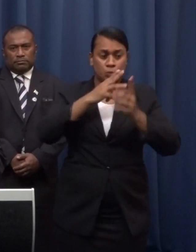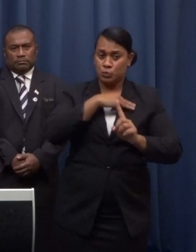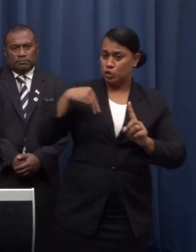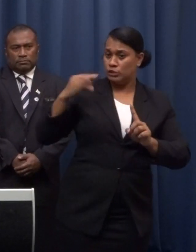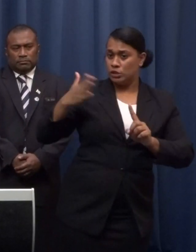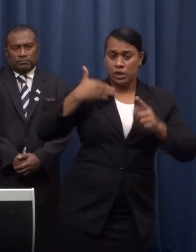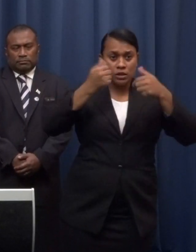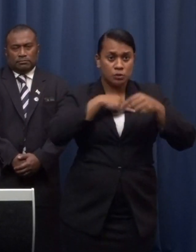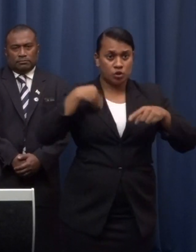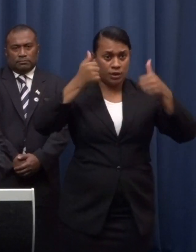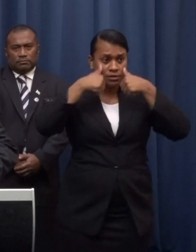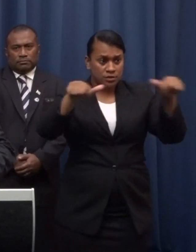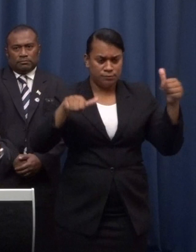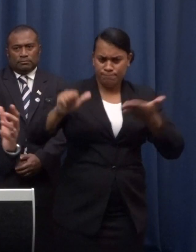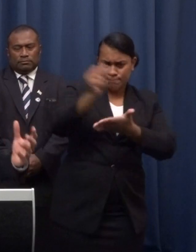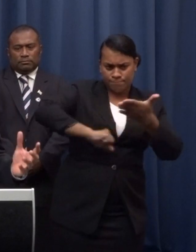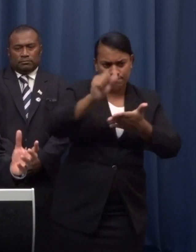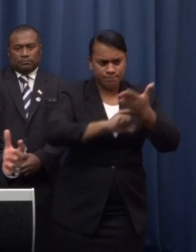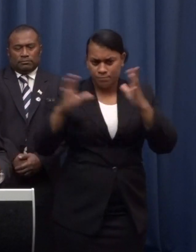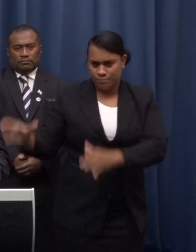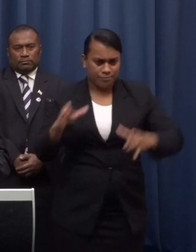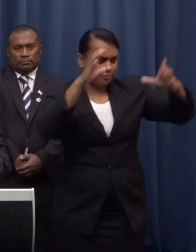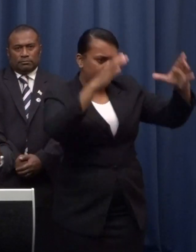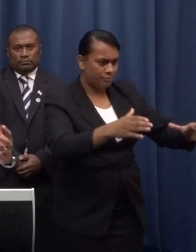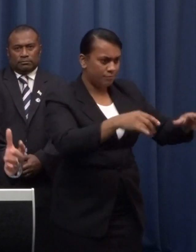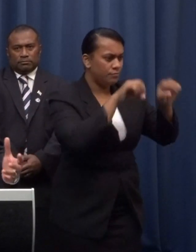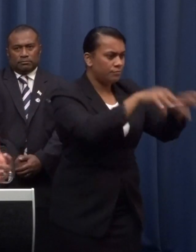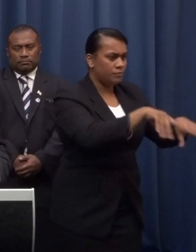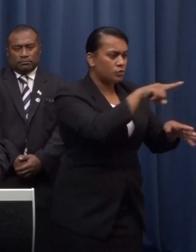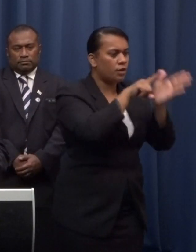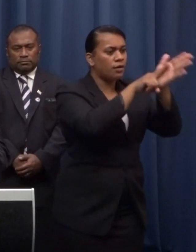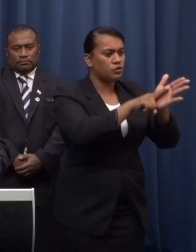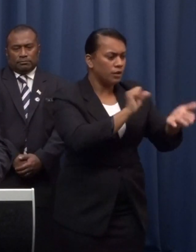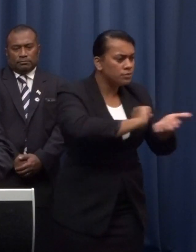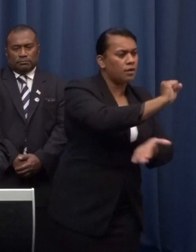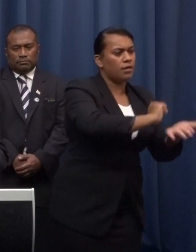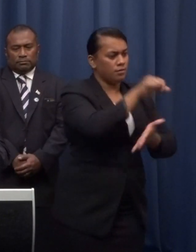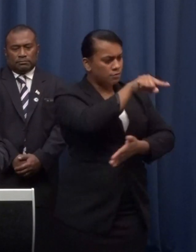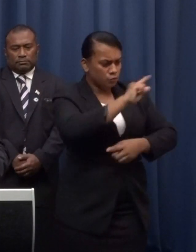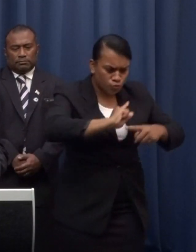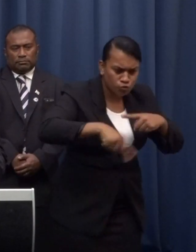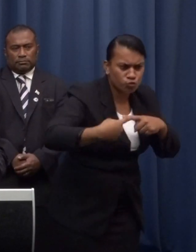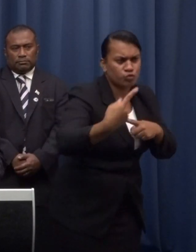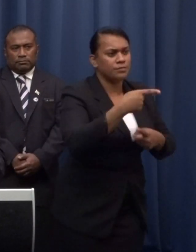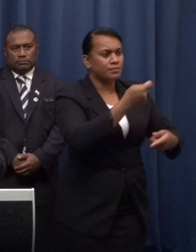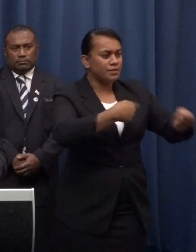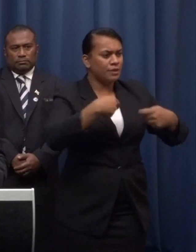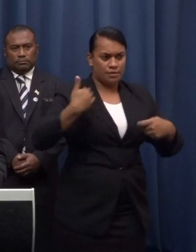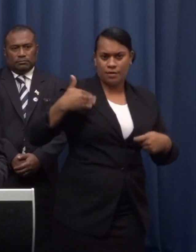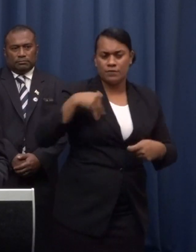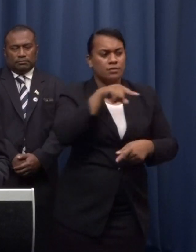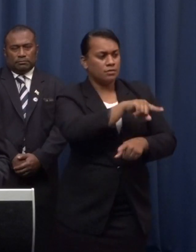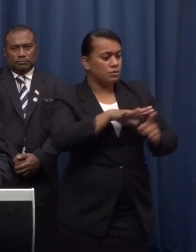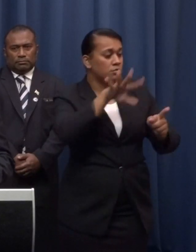purchase of these produce and then on-sold or directly sold to the consumers, or on-sold to those vendors who actually